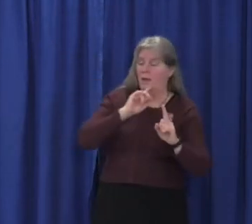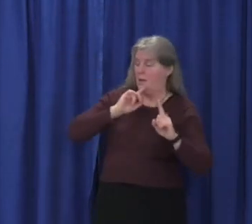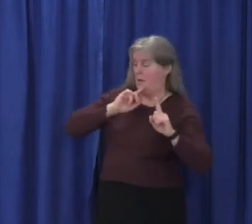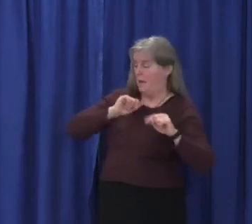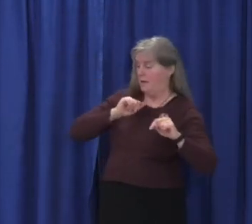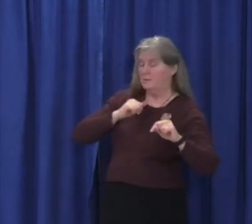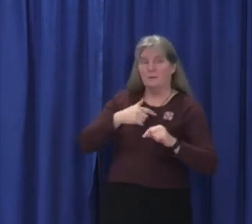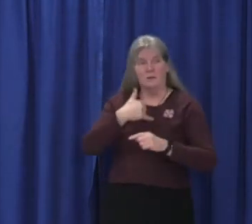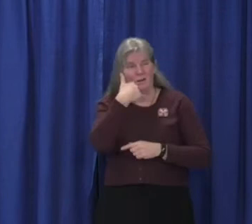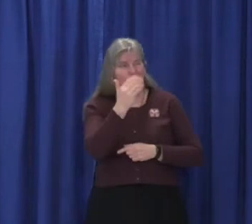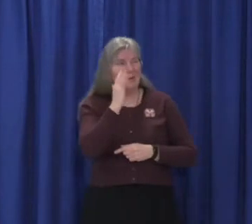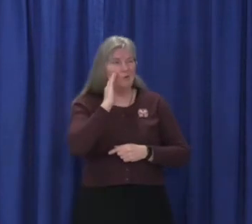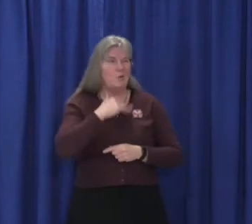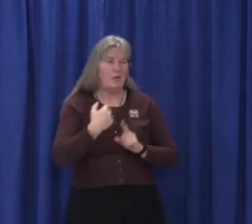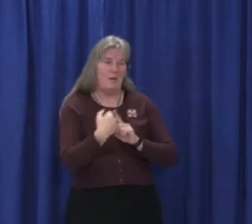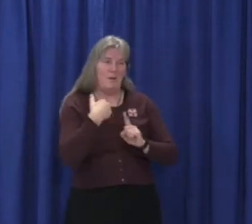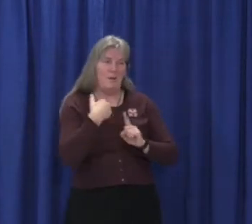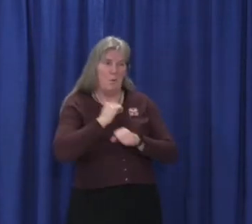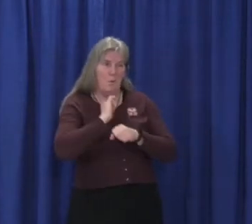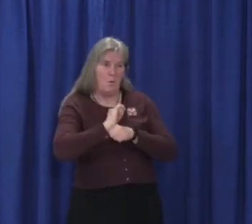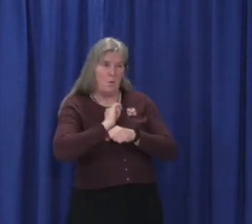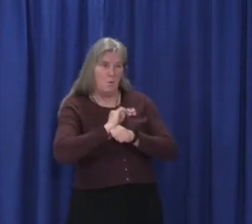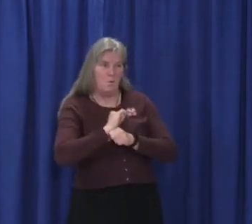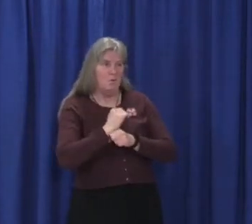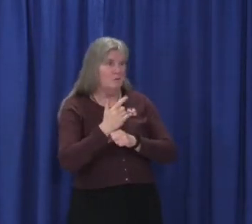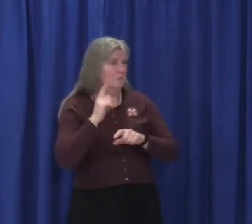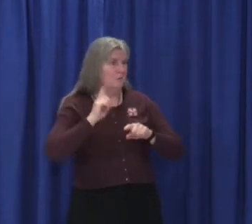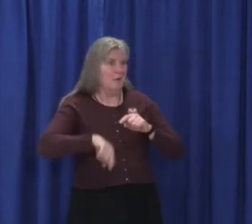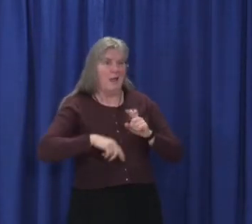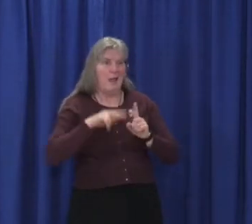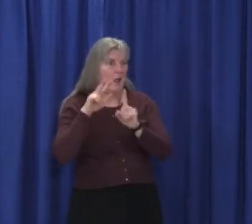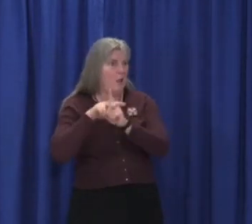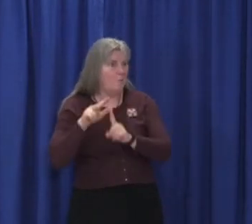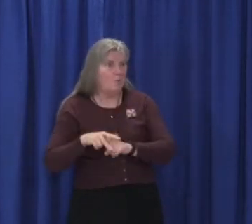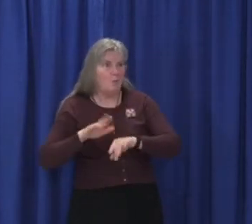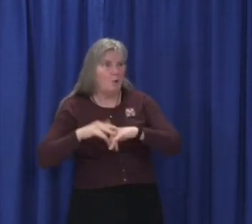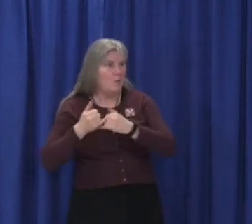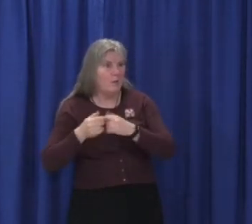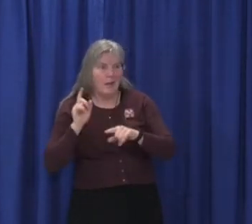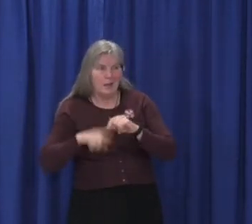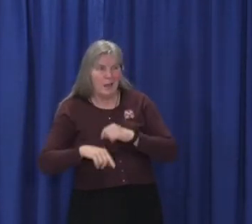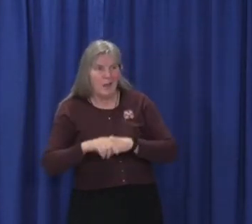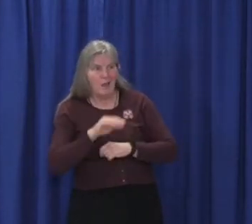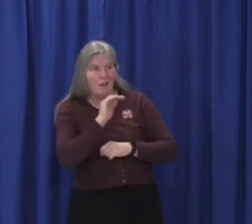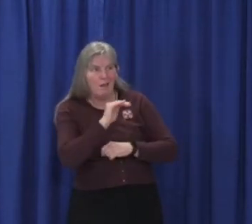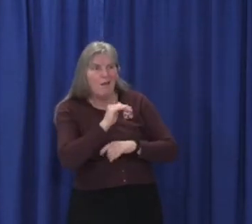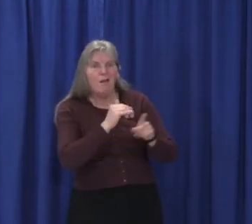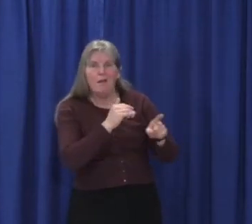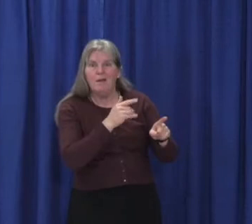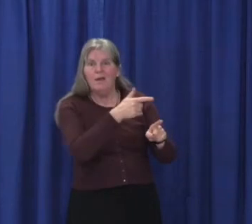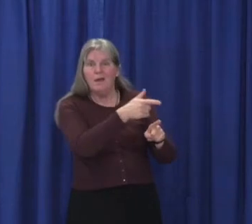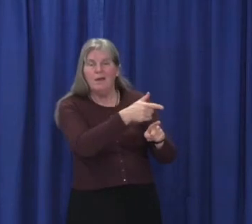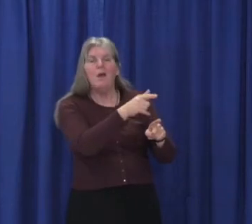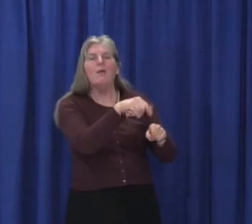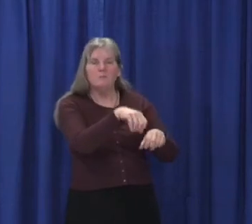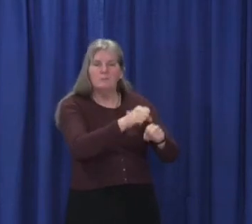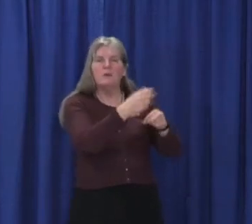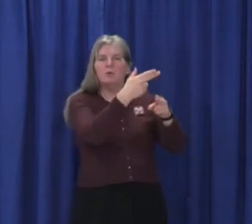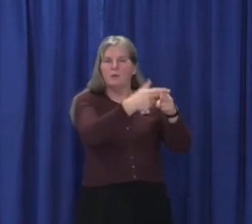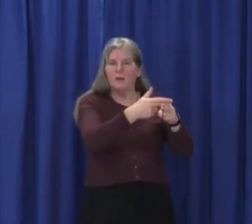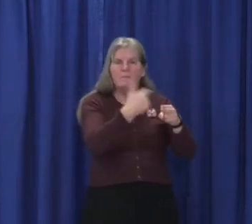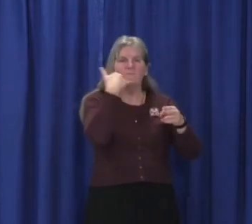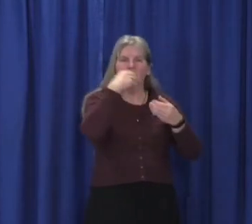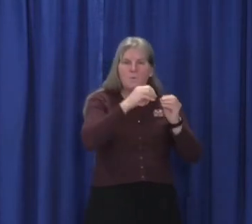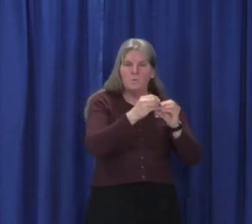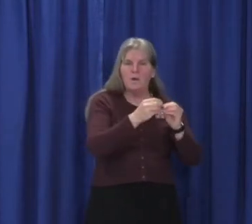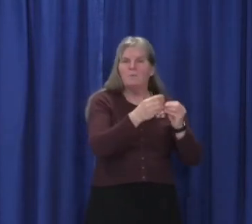your employment is impacted and that you were unable to book the vaccine online. And they will take your phone number